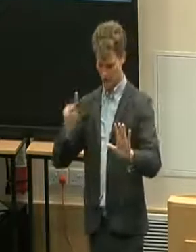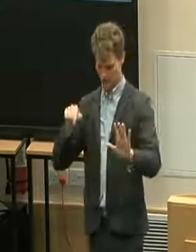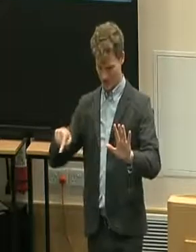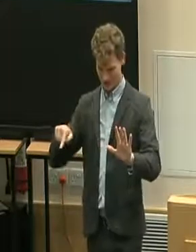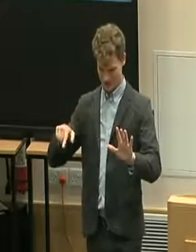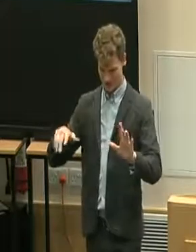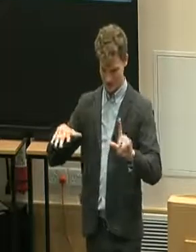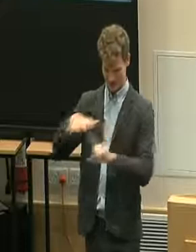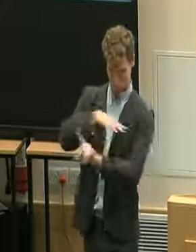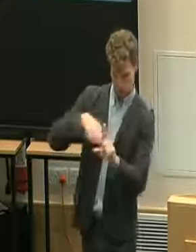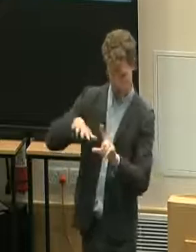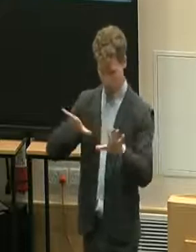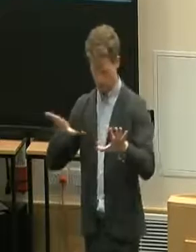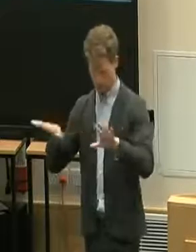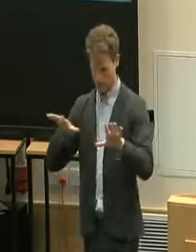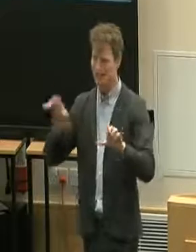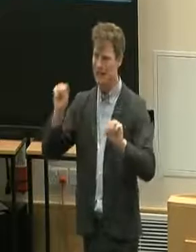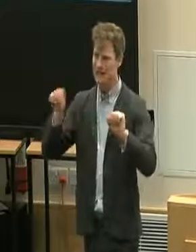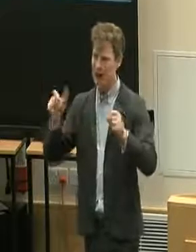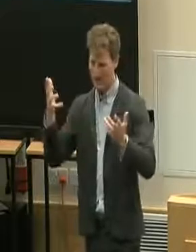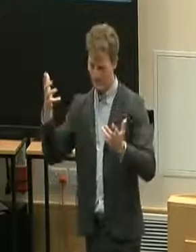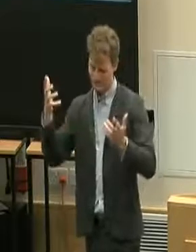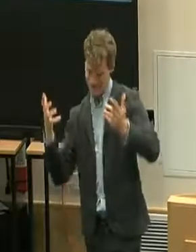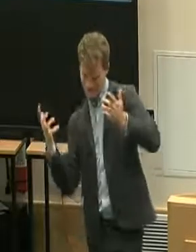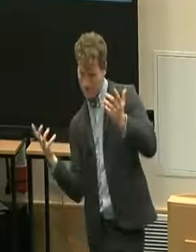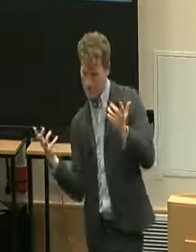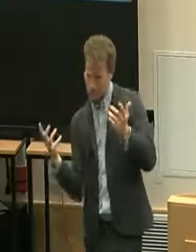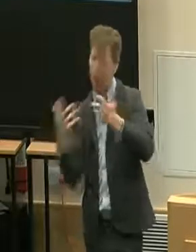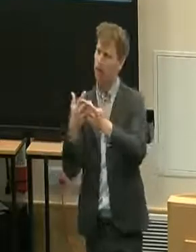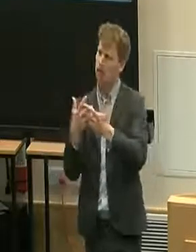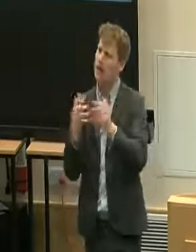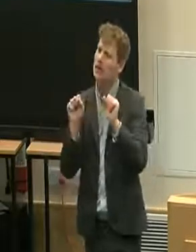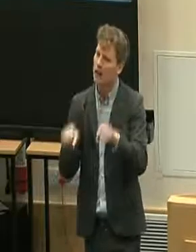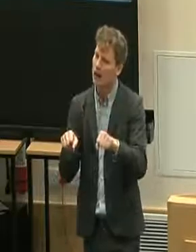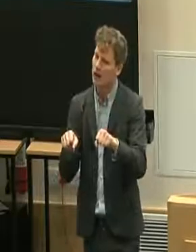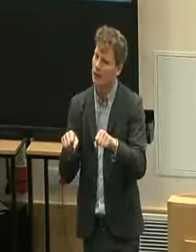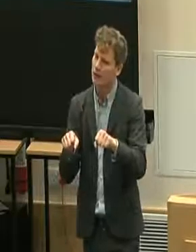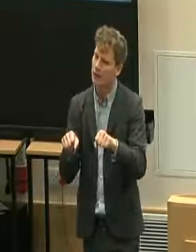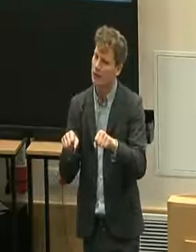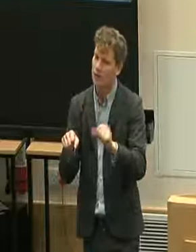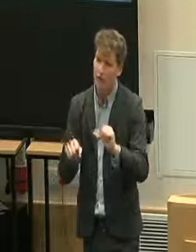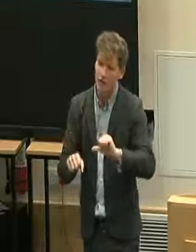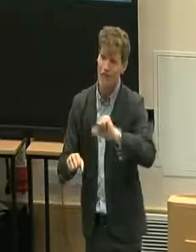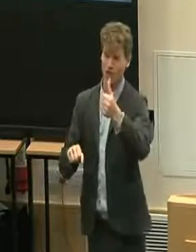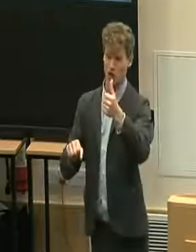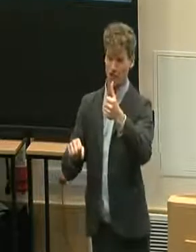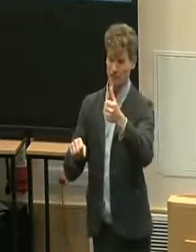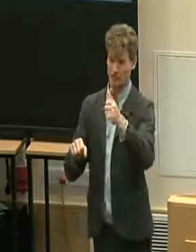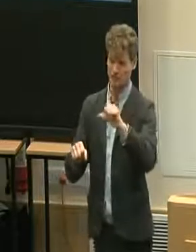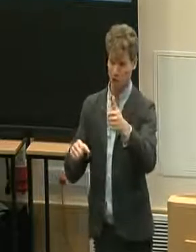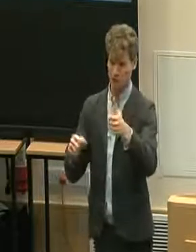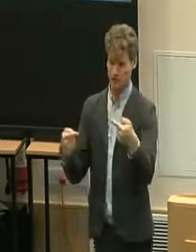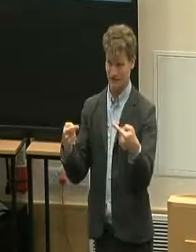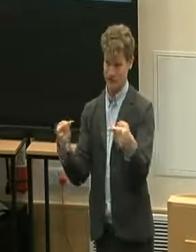completely compatible. So the first tension between universalism and something else is the tension between